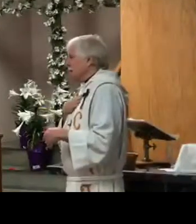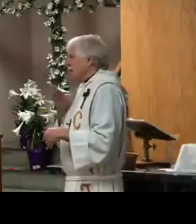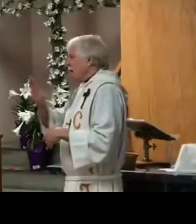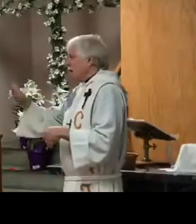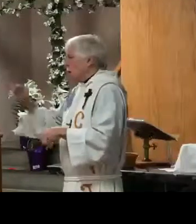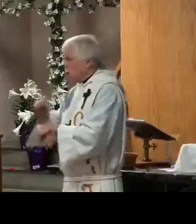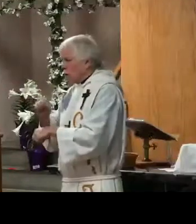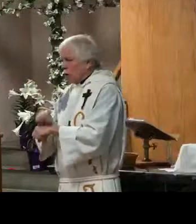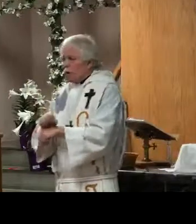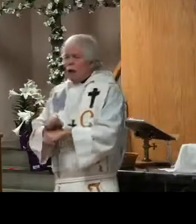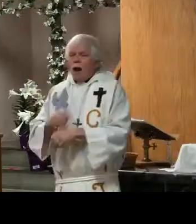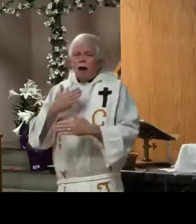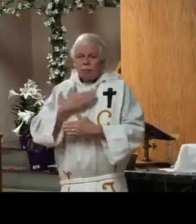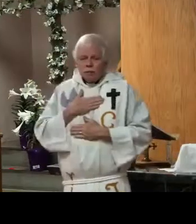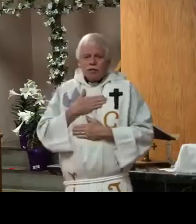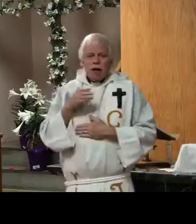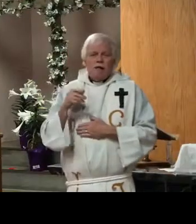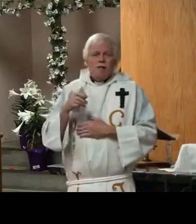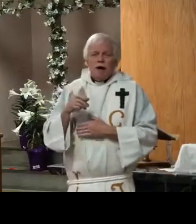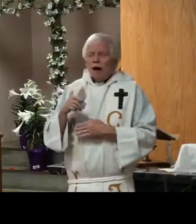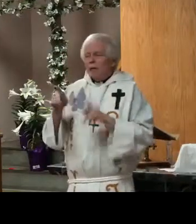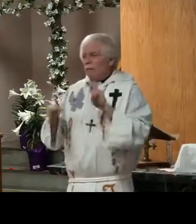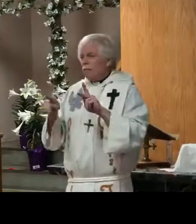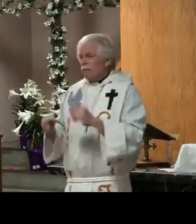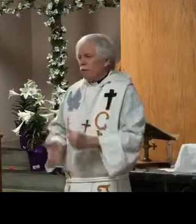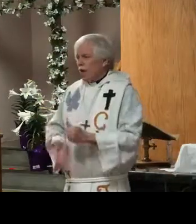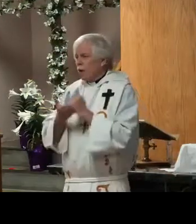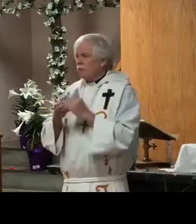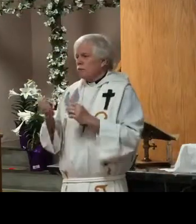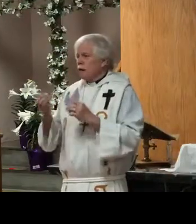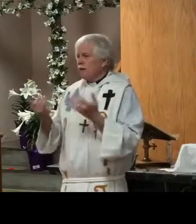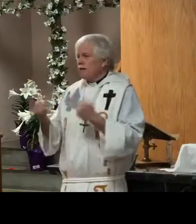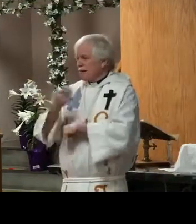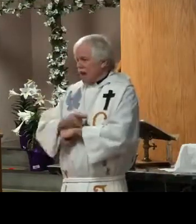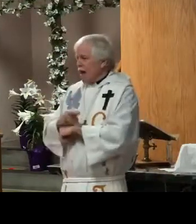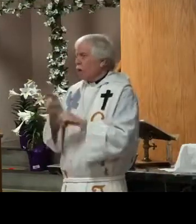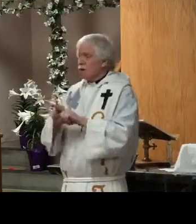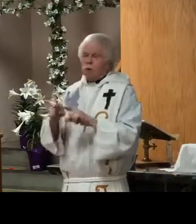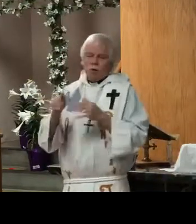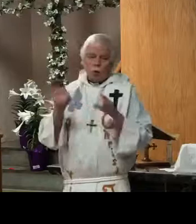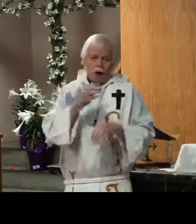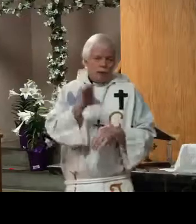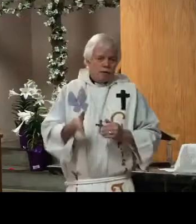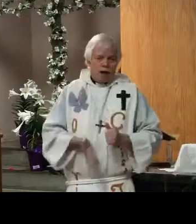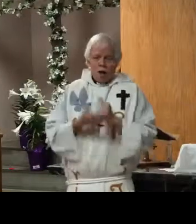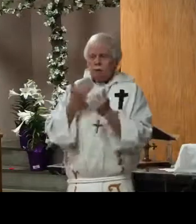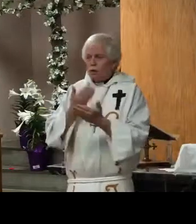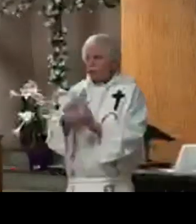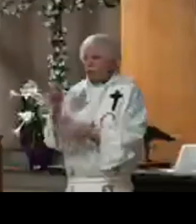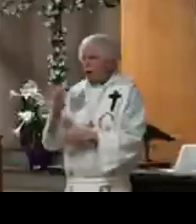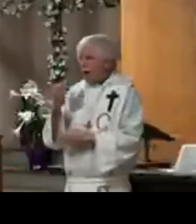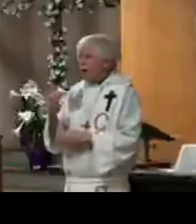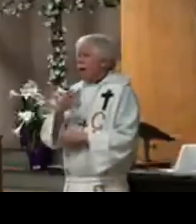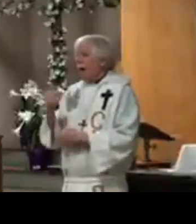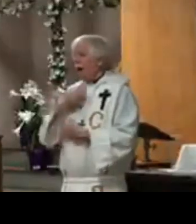appreciate your work. I appreciate the people that helped today, also the choir that helped on